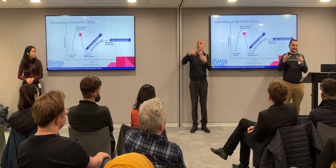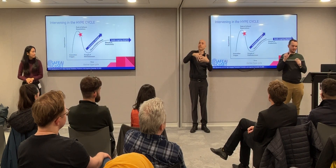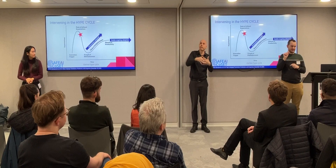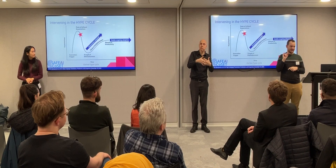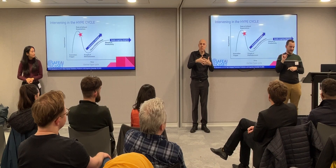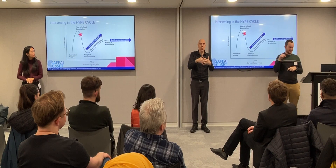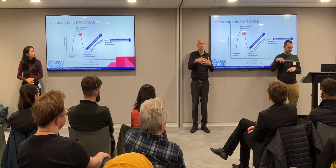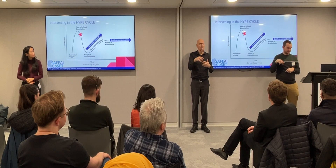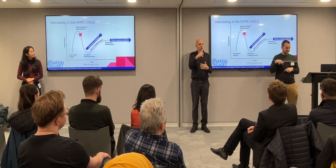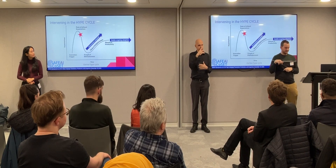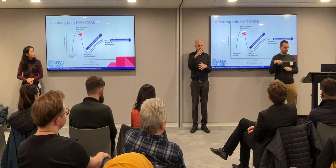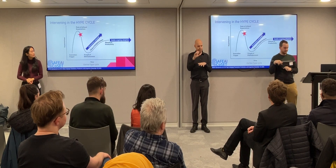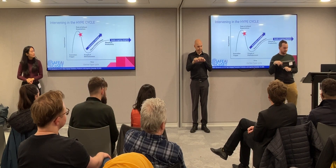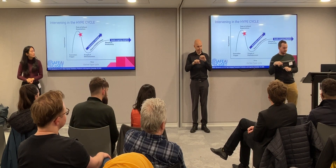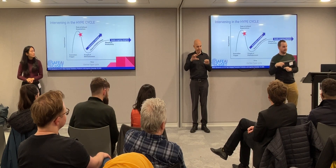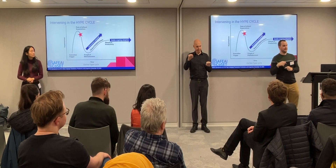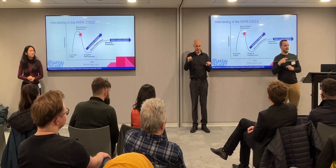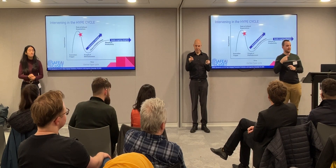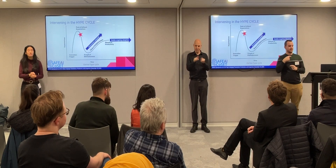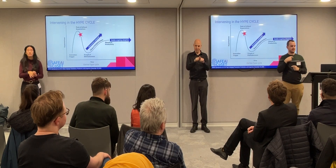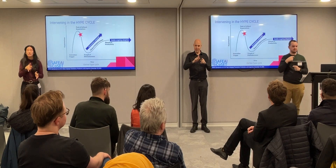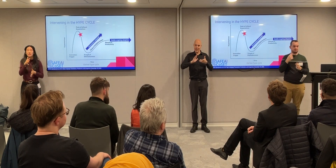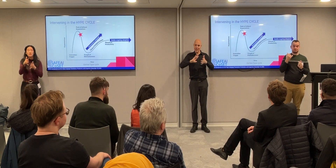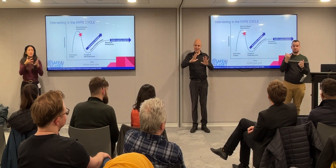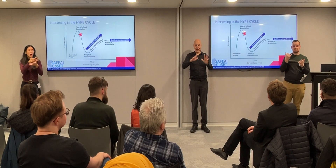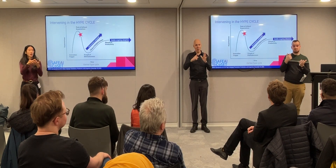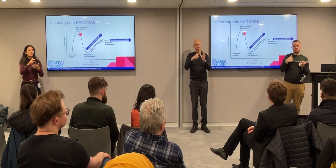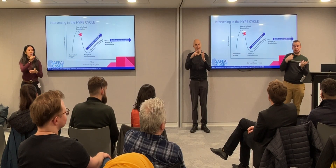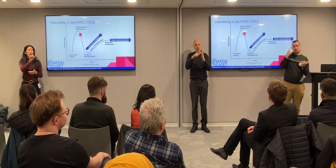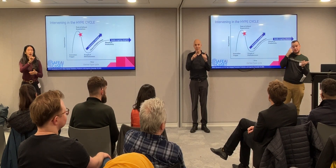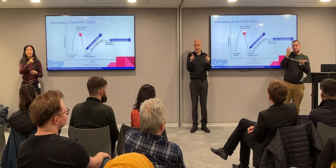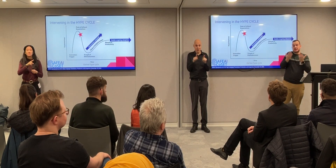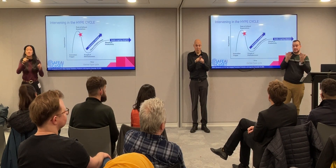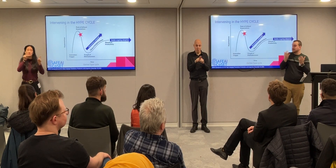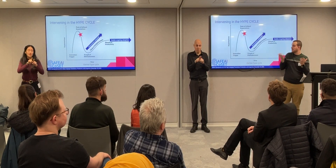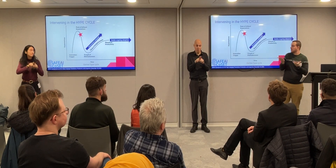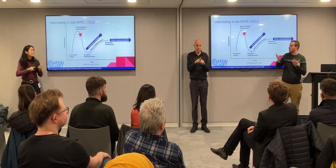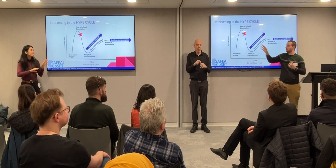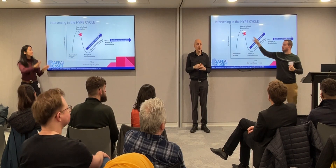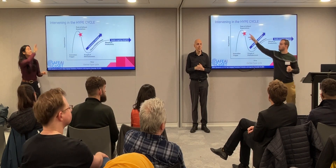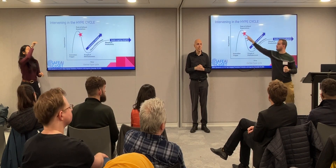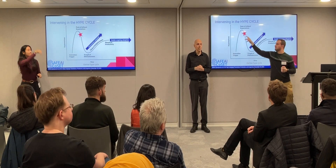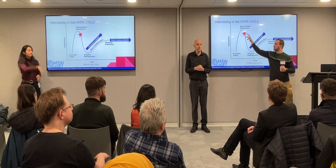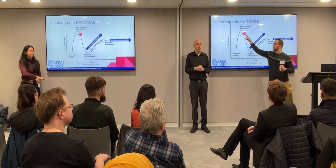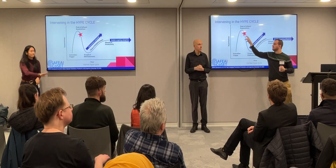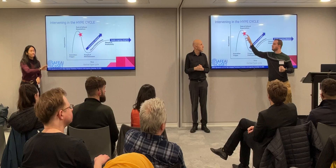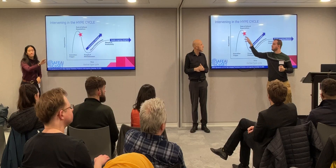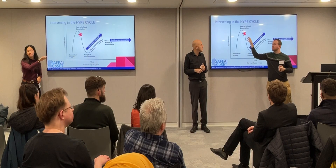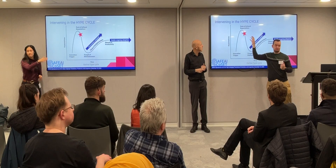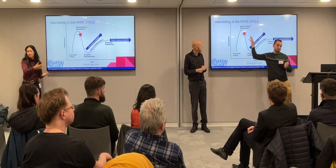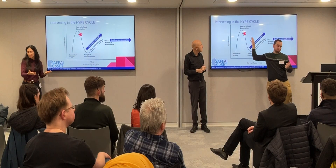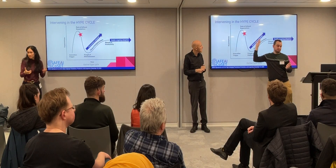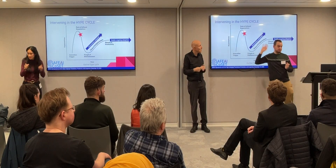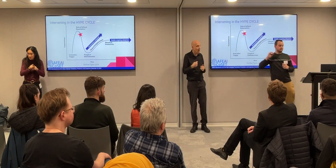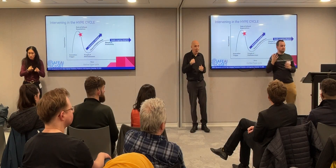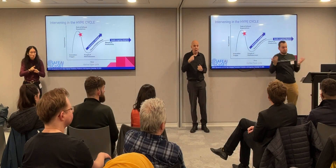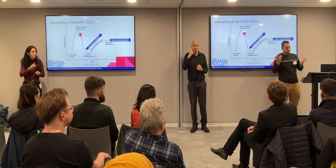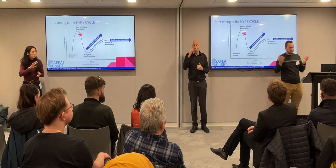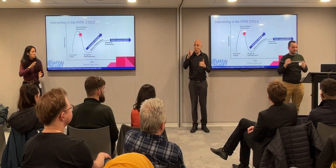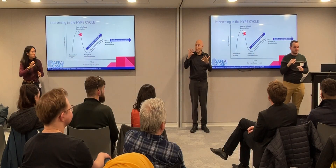We've noticed that this is happening with sign language AI. And I think maybe it could be around